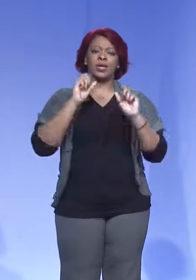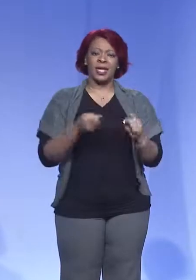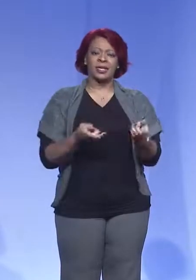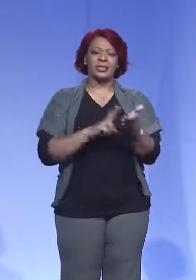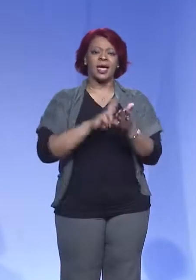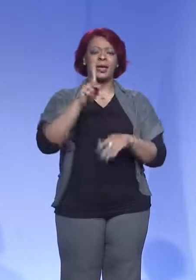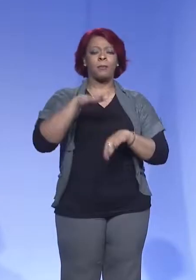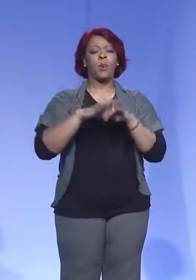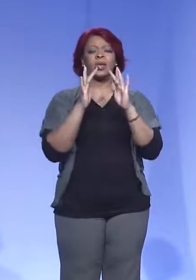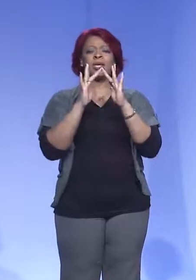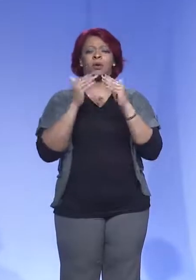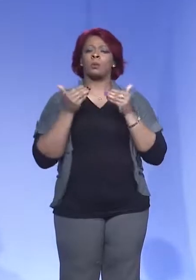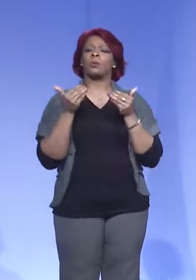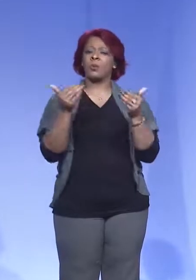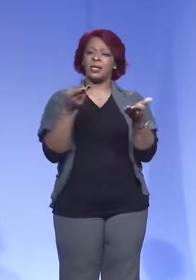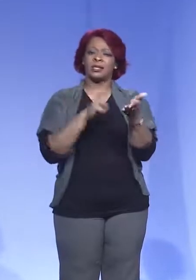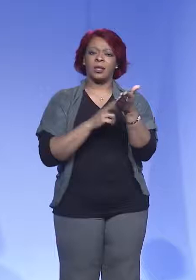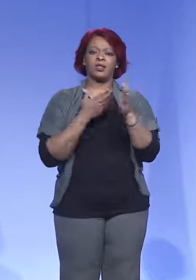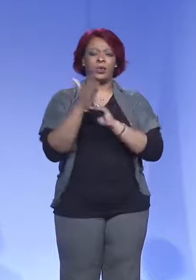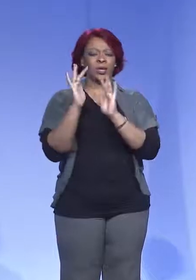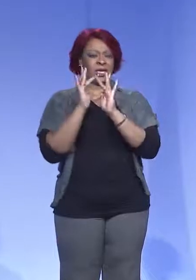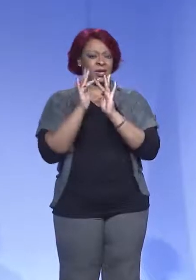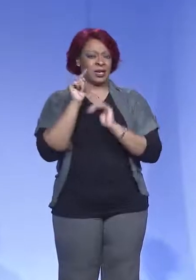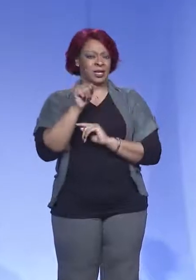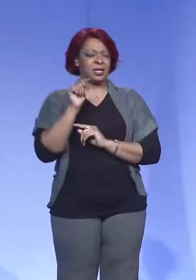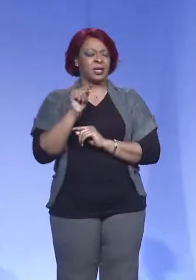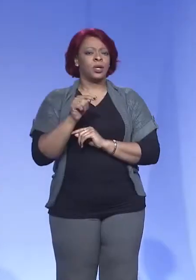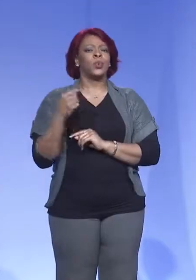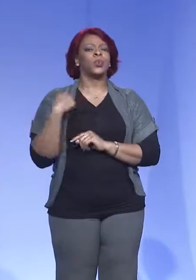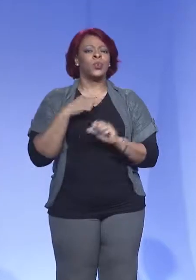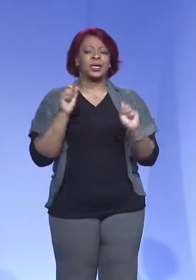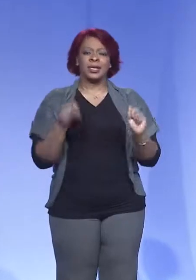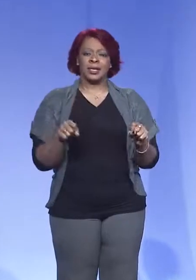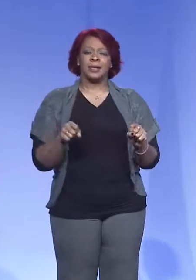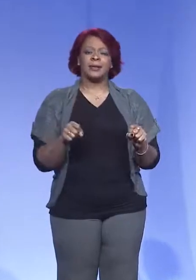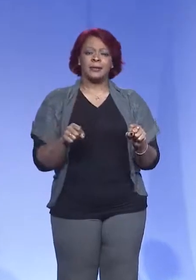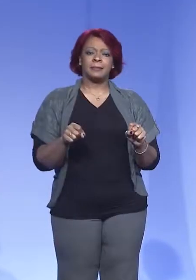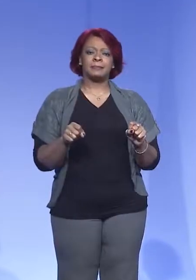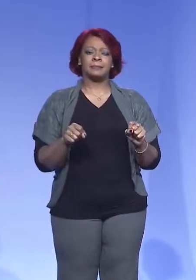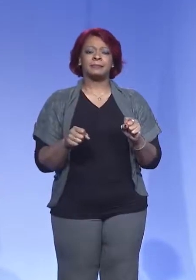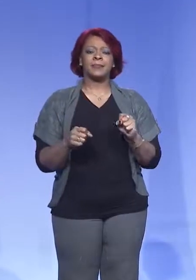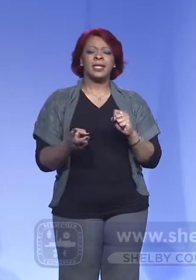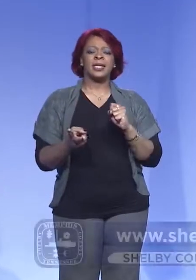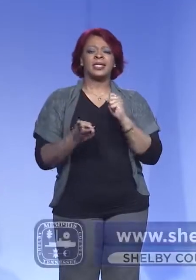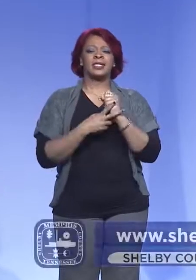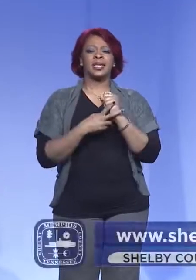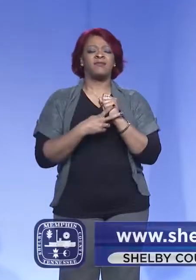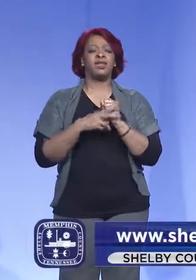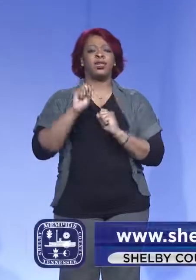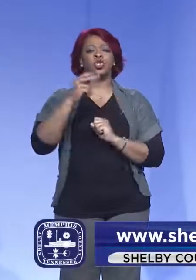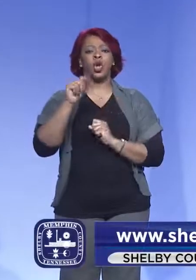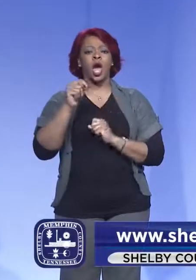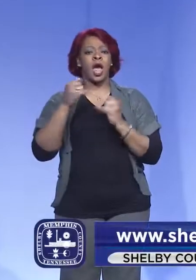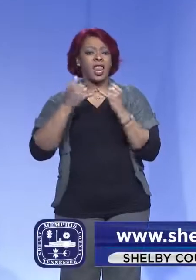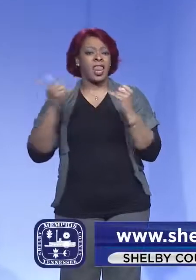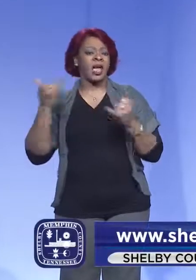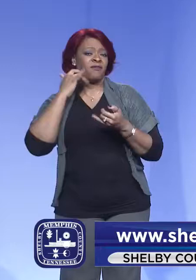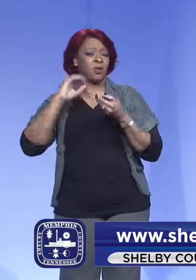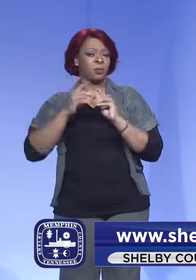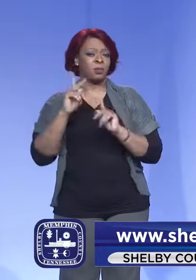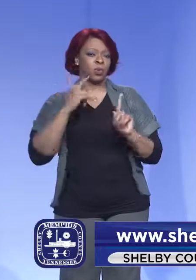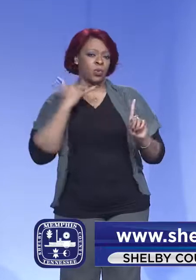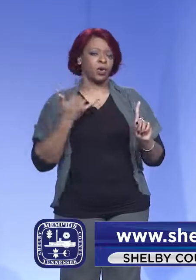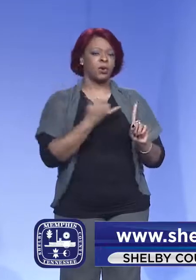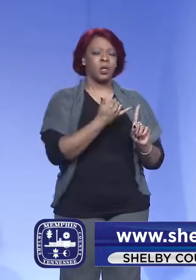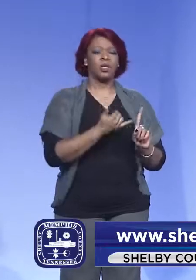up on the internet to sign up through the internet so that we can save the SHOT line for those who call in. And you also